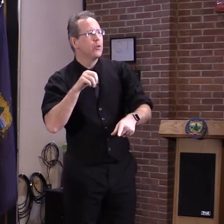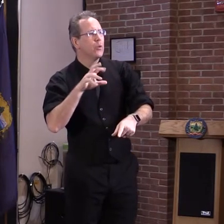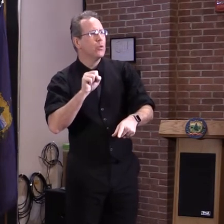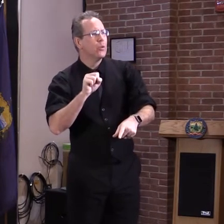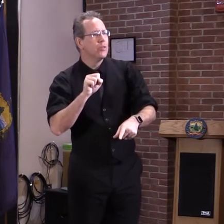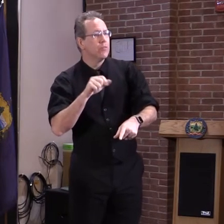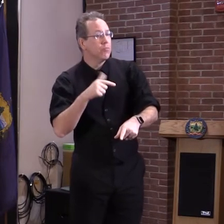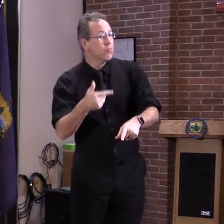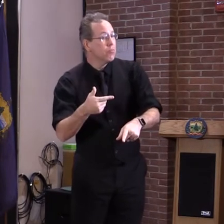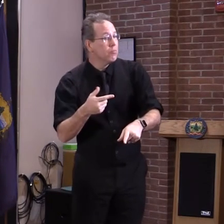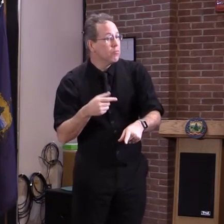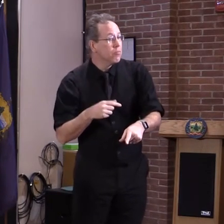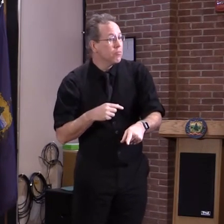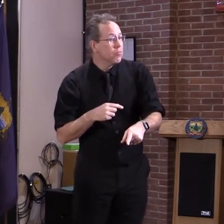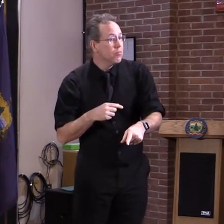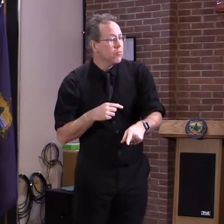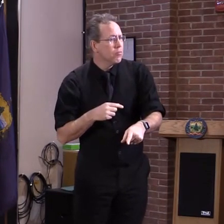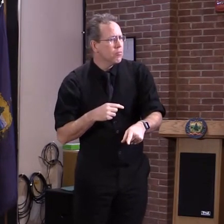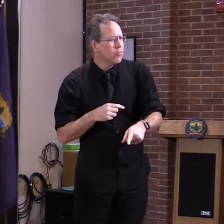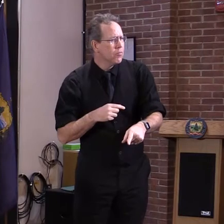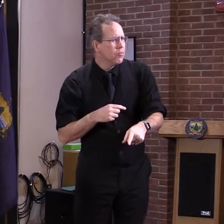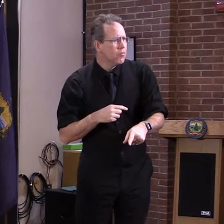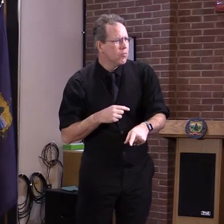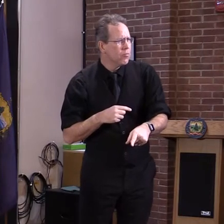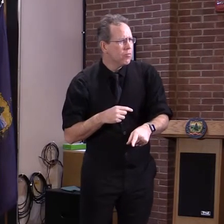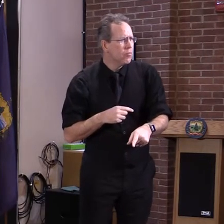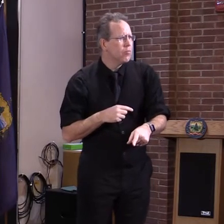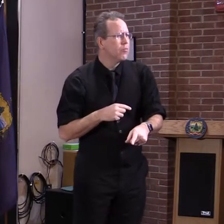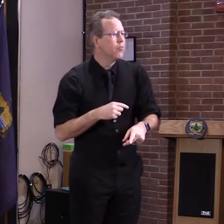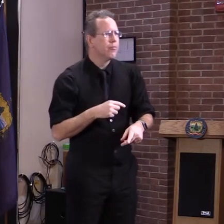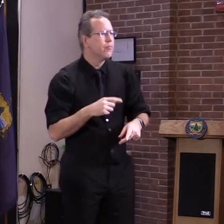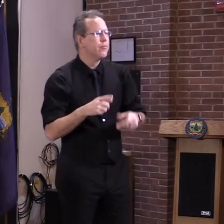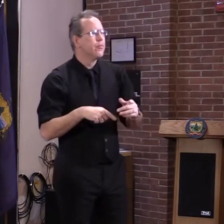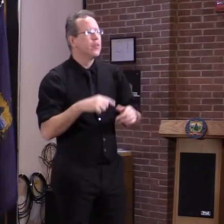We will move to Greg Lamoureux, the County Courier.